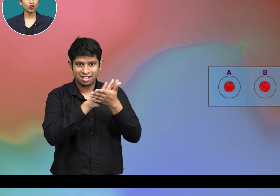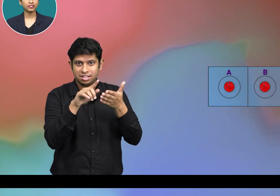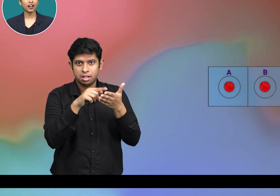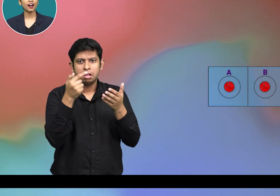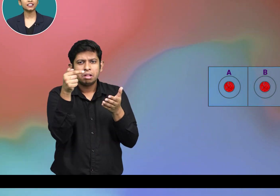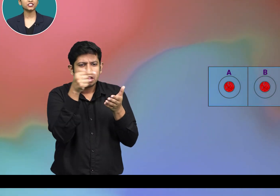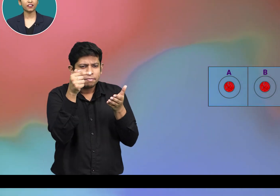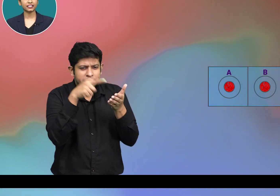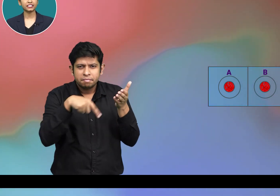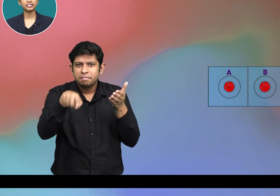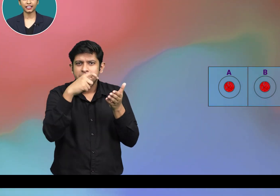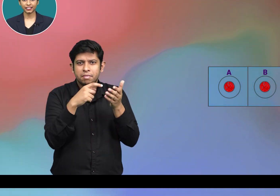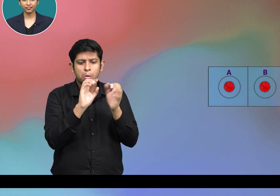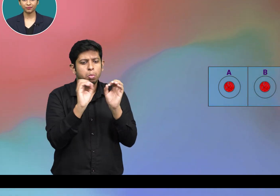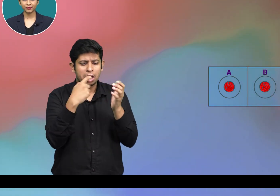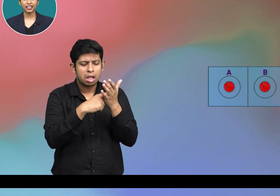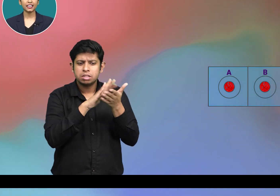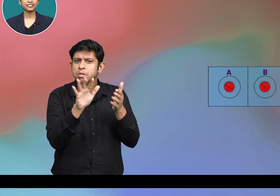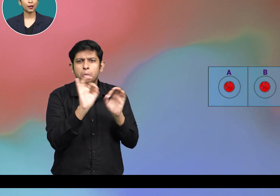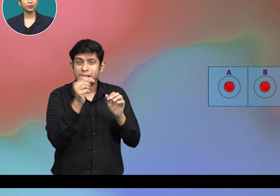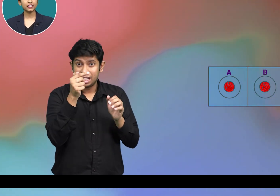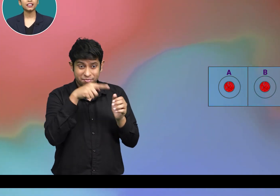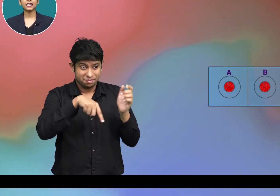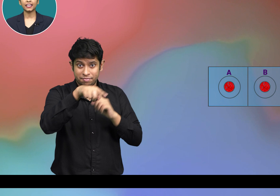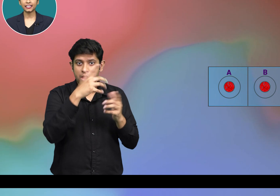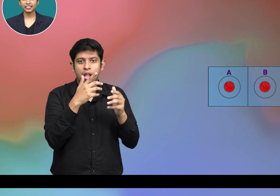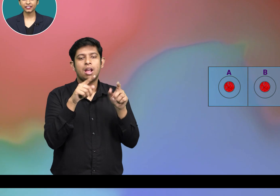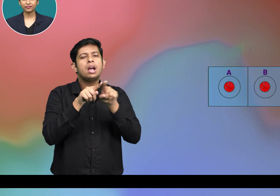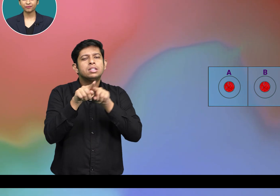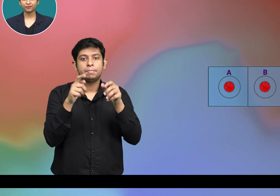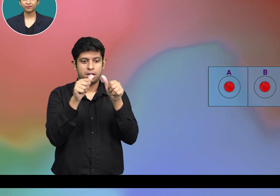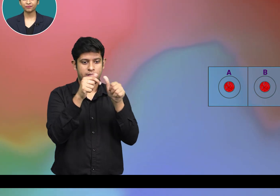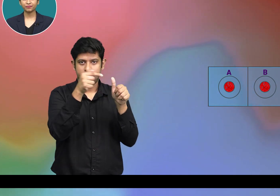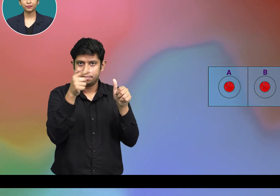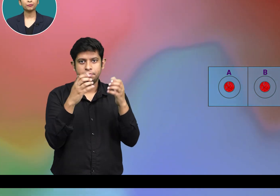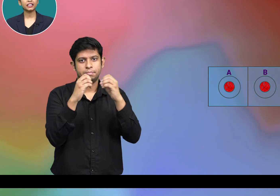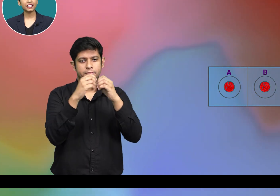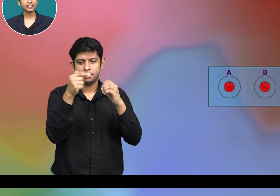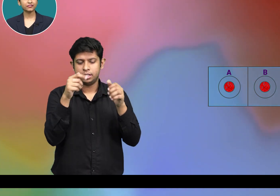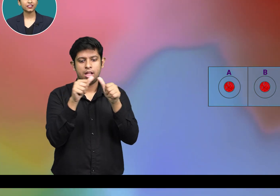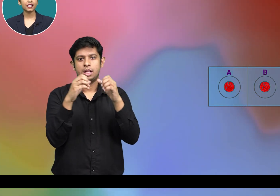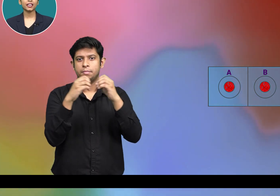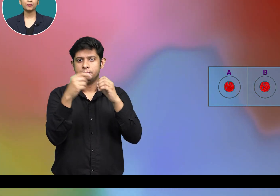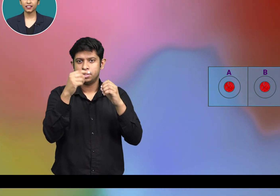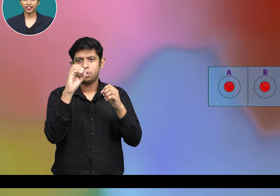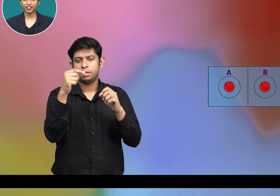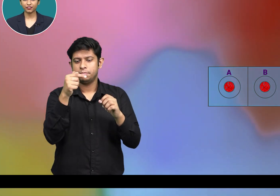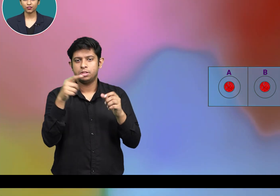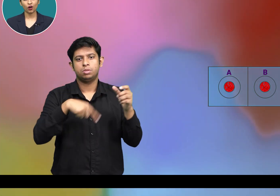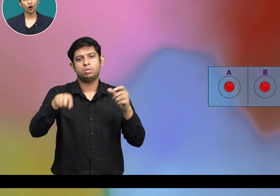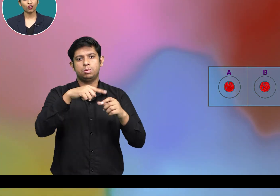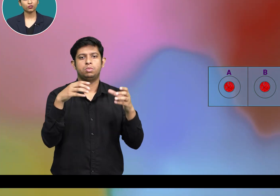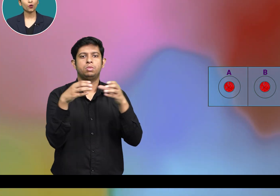does not, the RH factor is negative. Example: A negative, B negative, AB